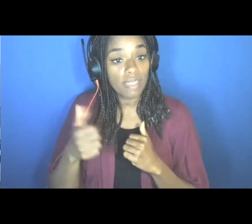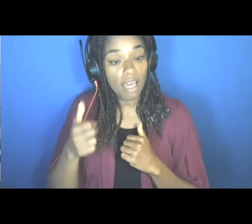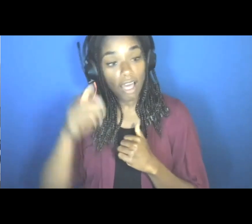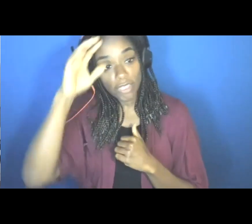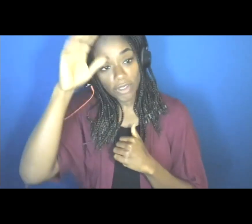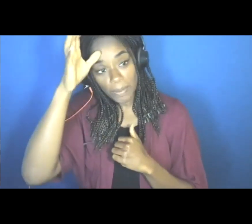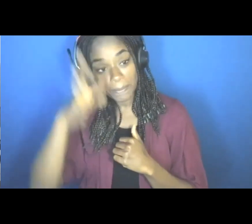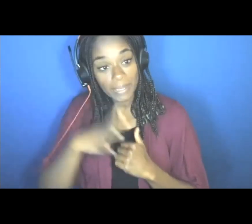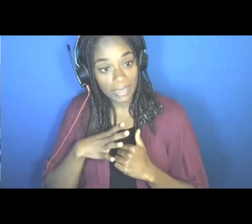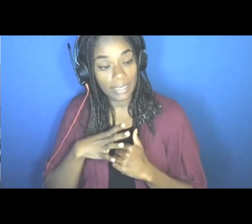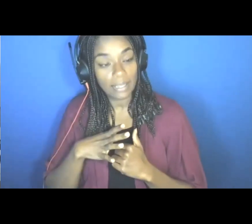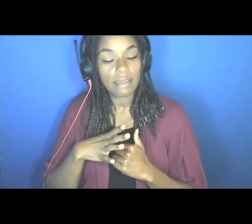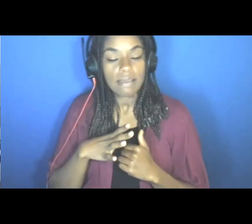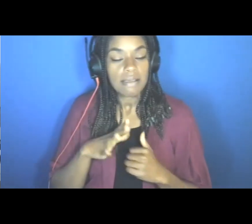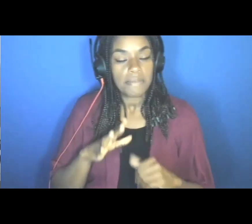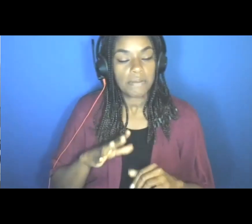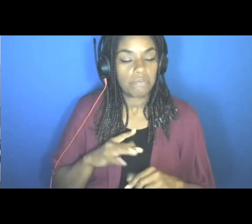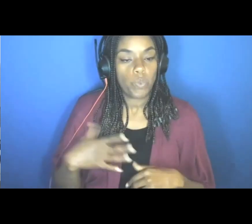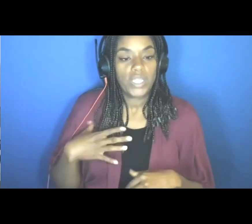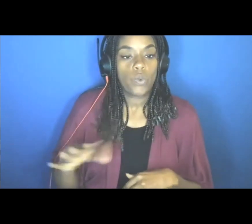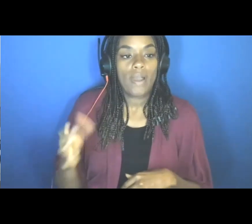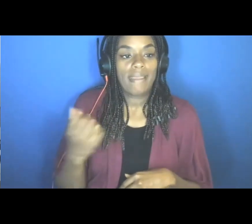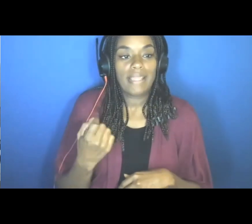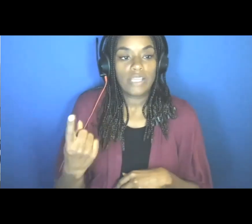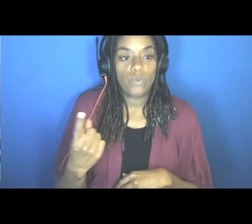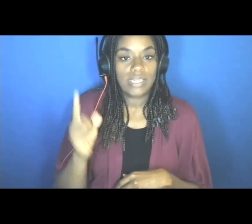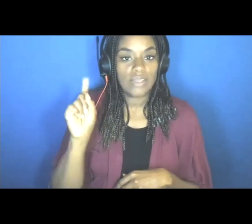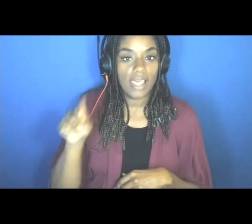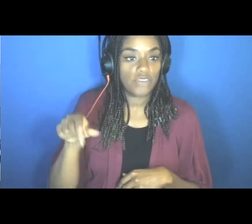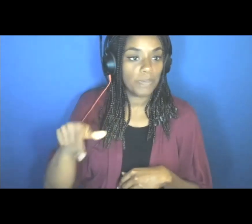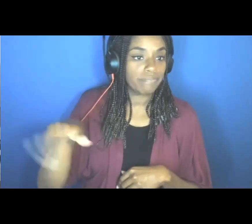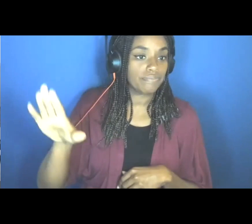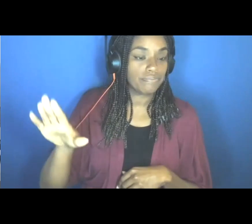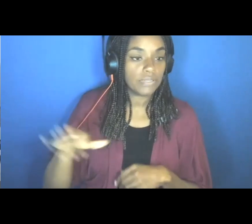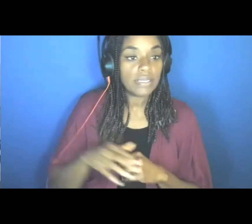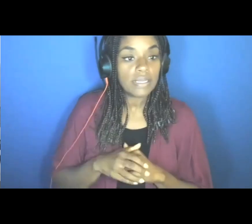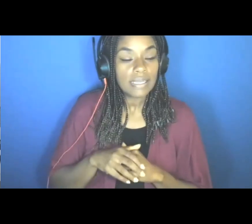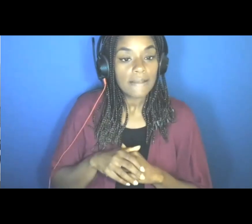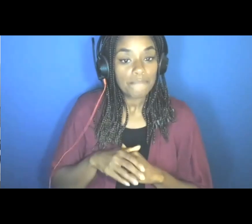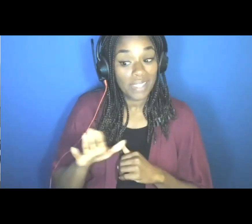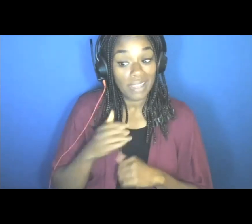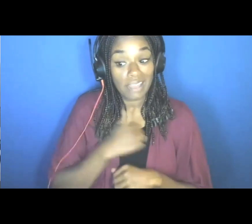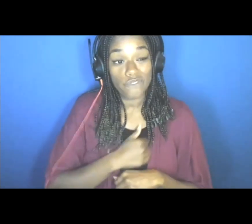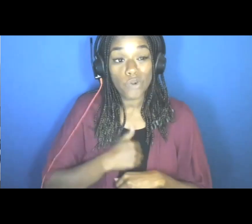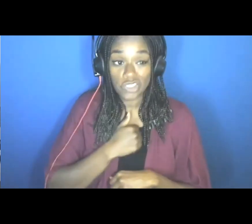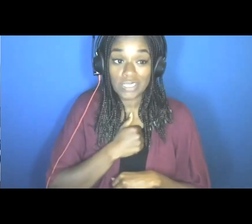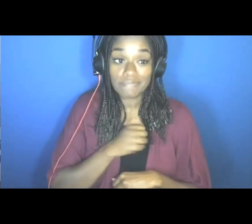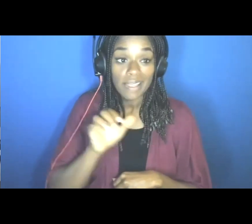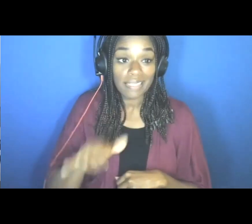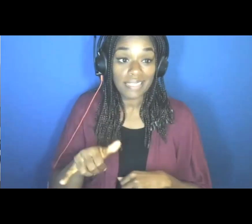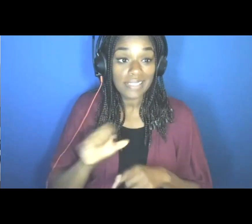We absolutely didn't want anyone to have to be turned away. And unfortunately, that had happened. There